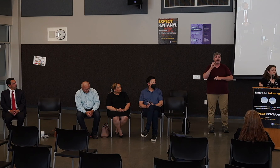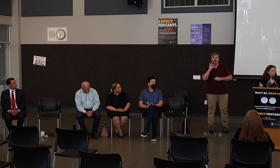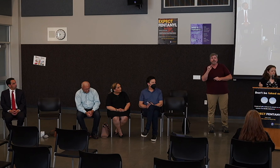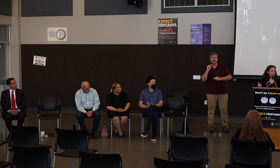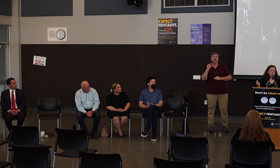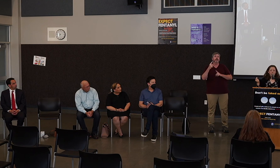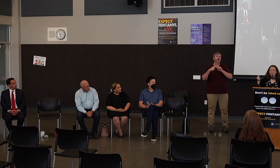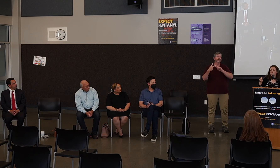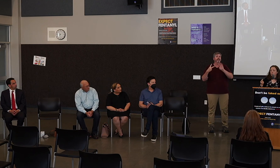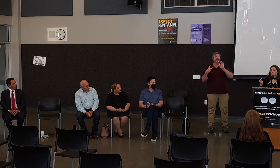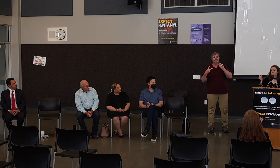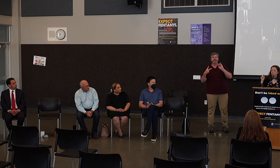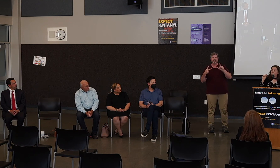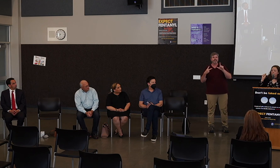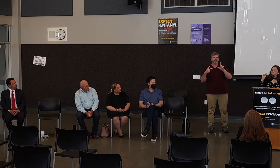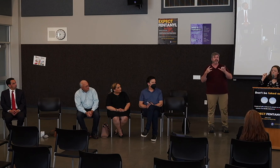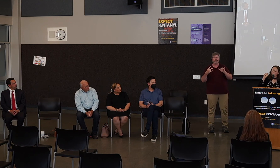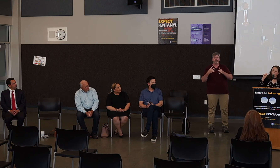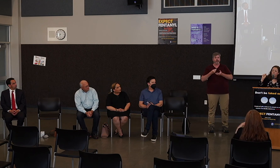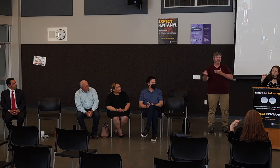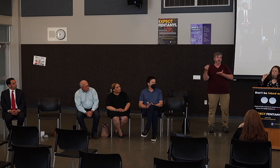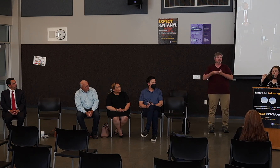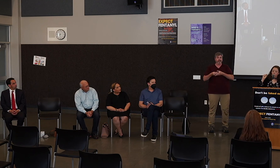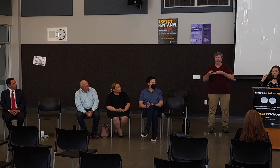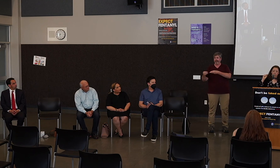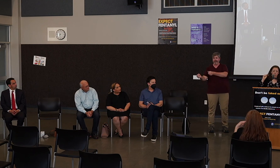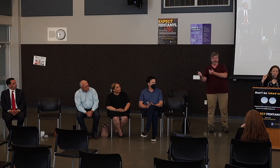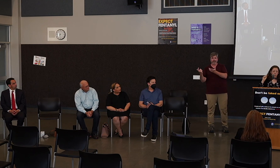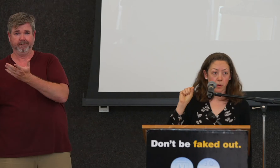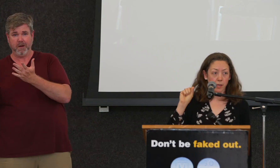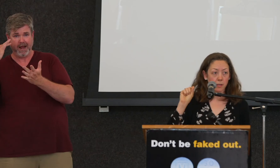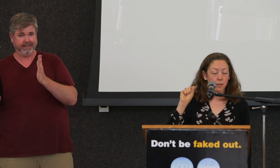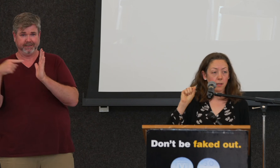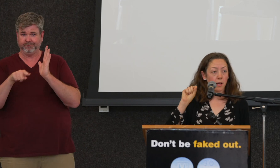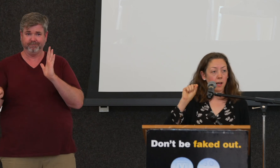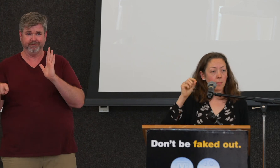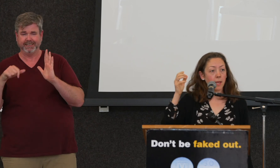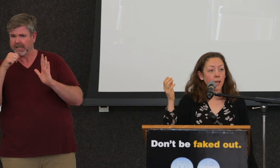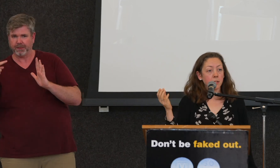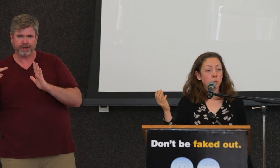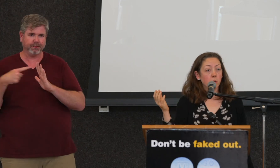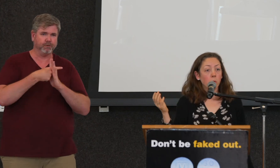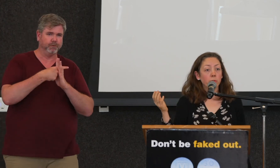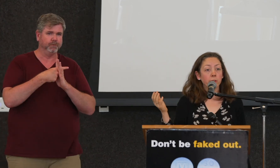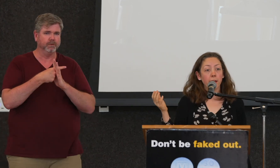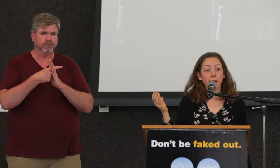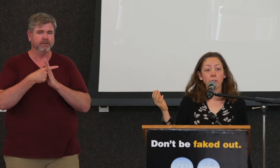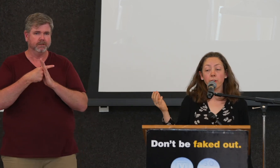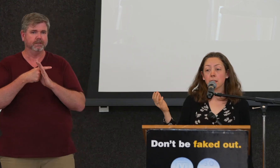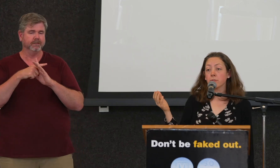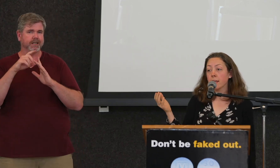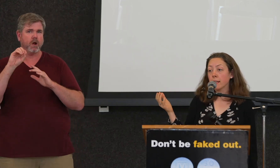wasted their money. The drug will not be able to reach the opioid receptor in the brain, and so they won't feel